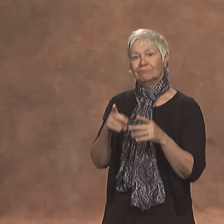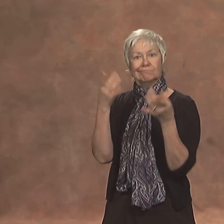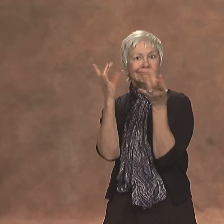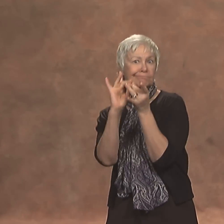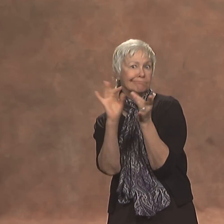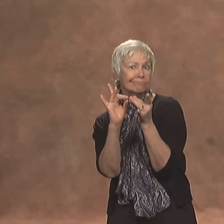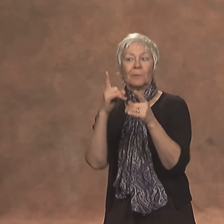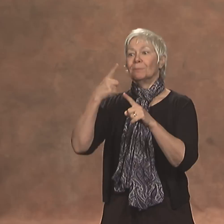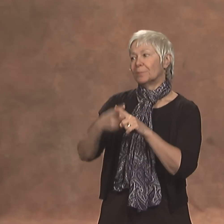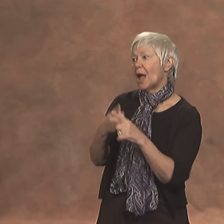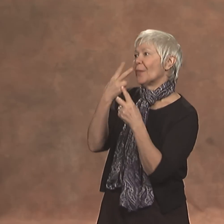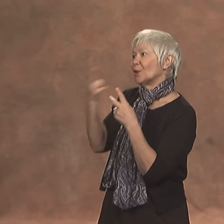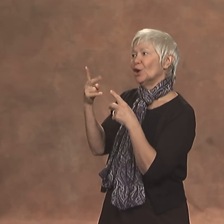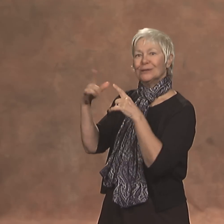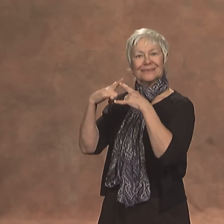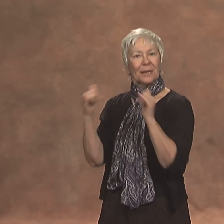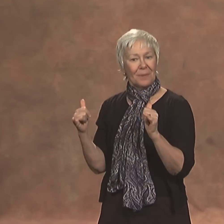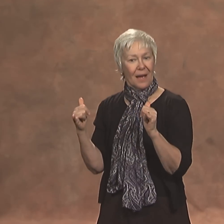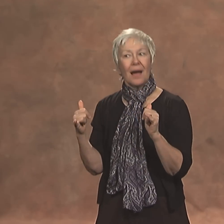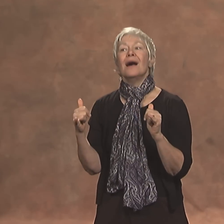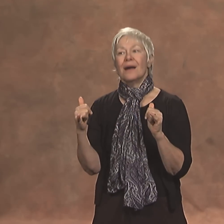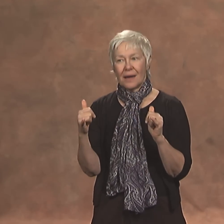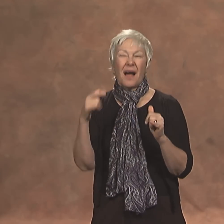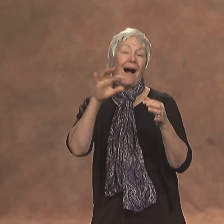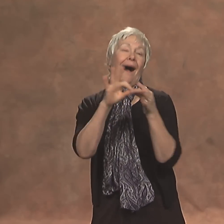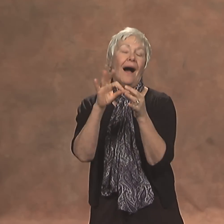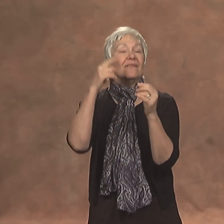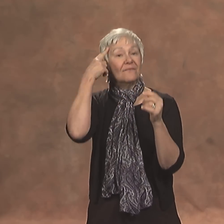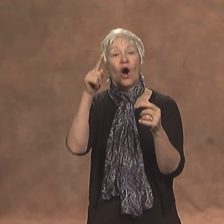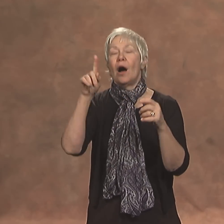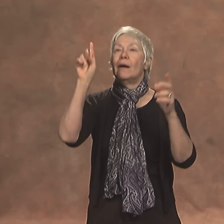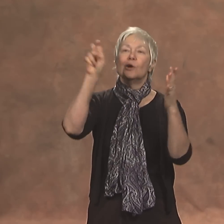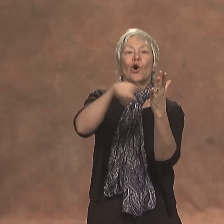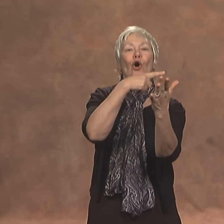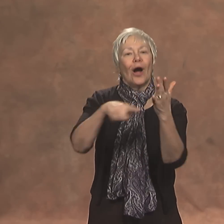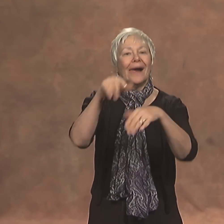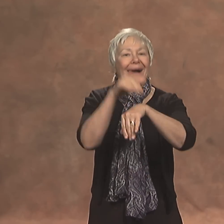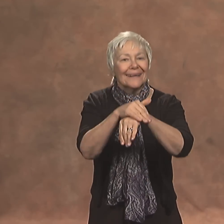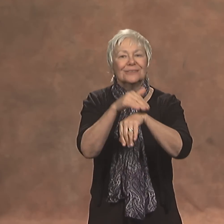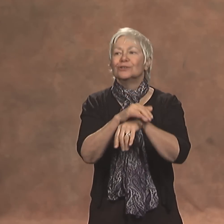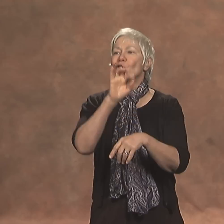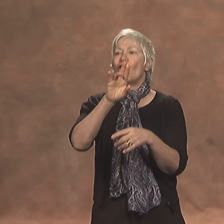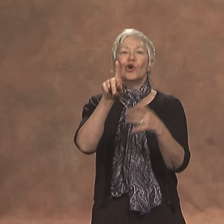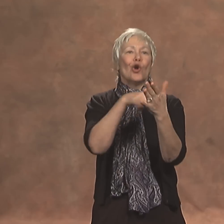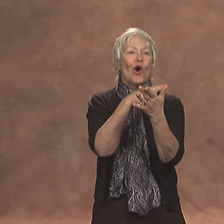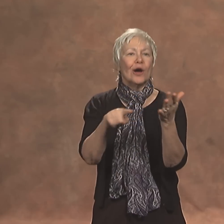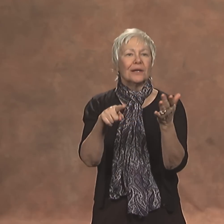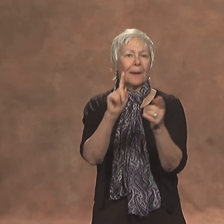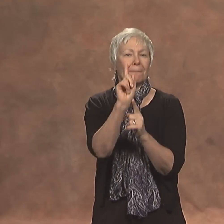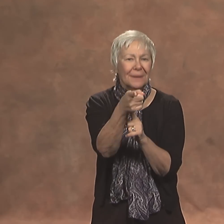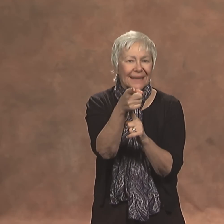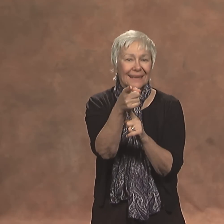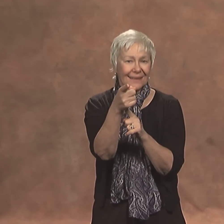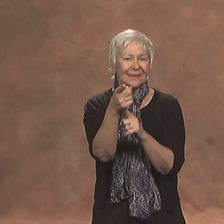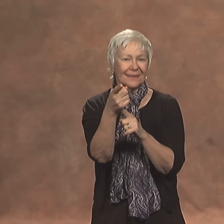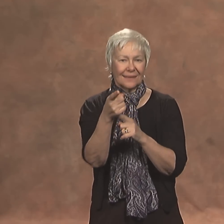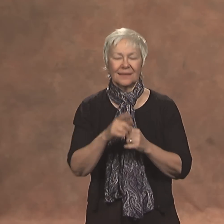the PowerPoint slide and point to the question that they're talking about and have that discussion. Maybe there's just some editing